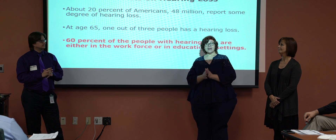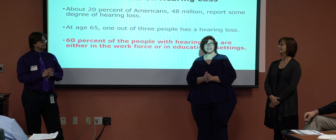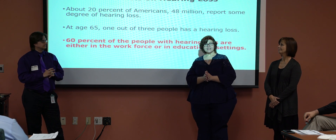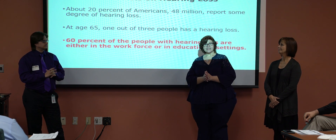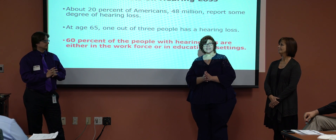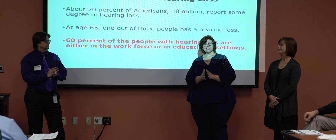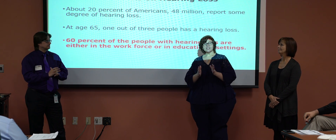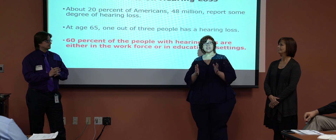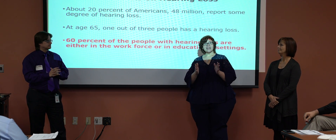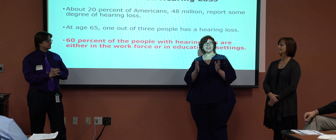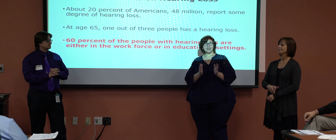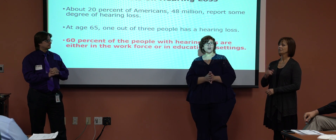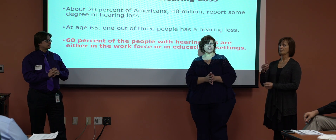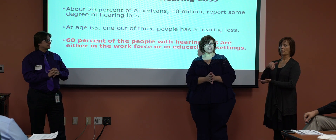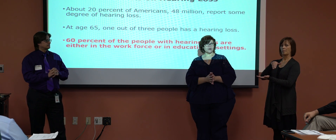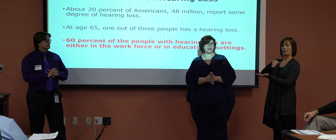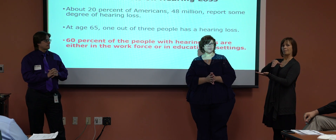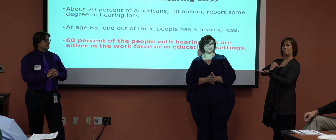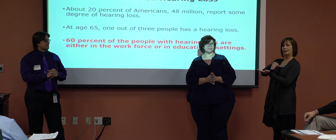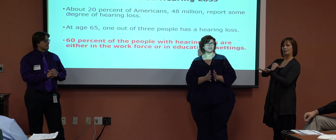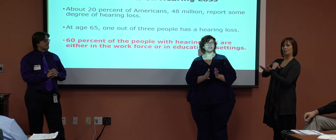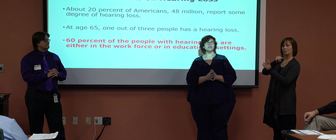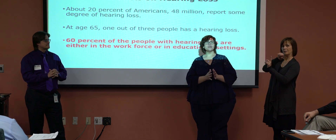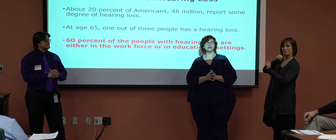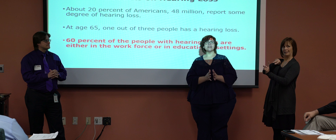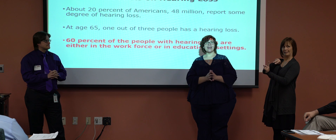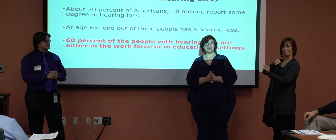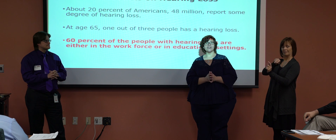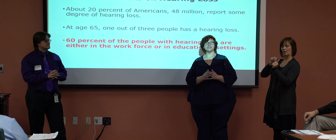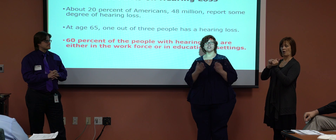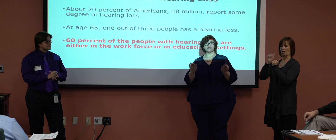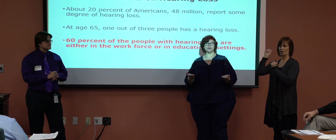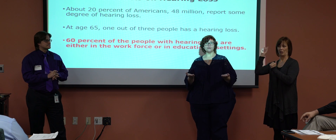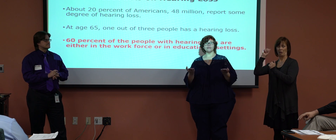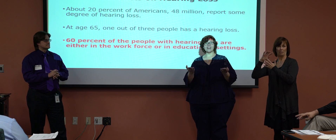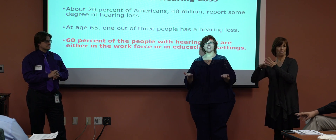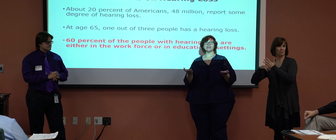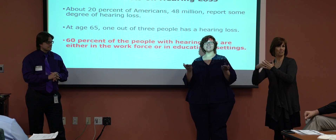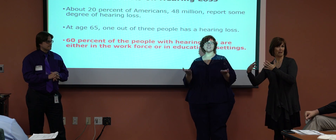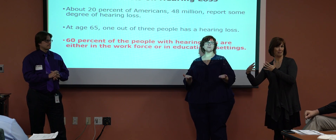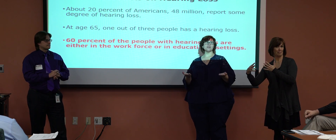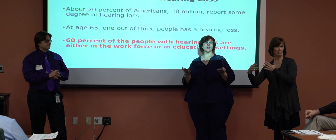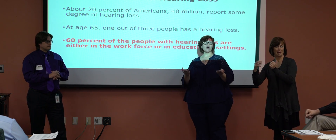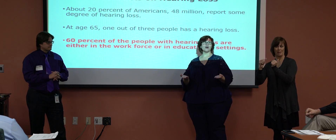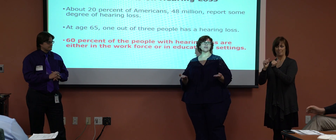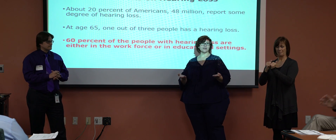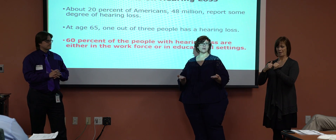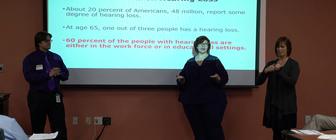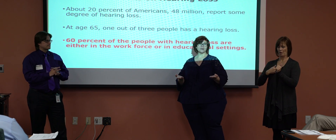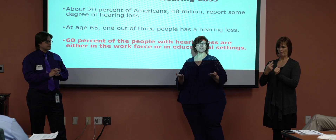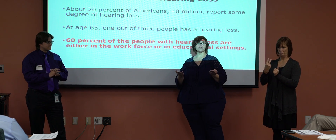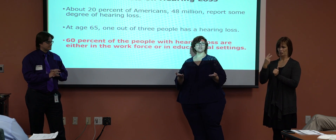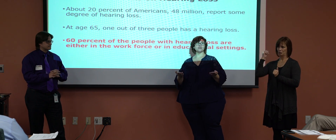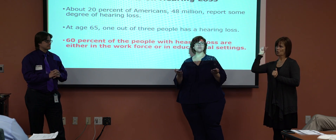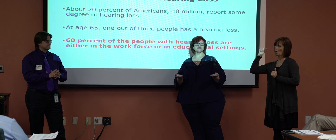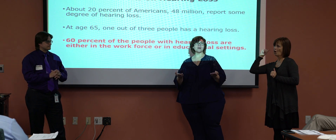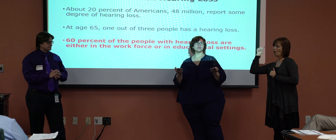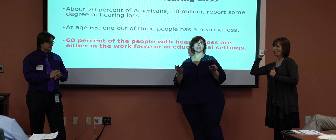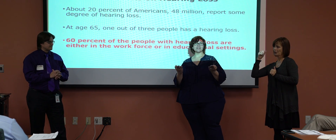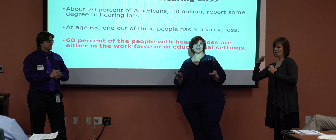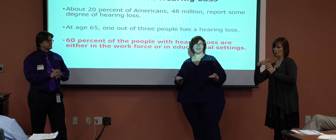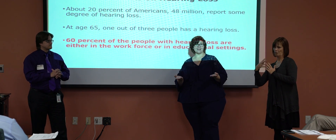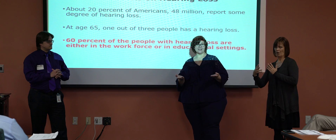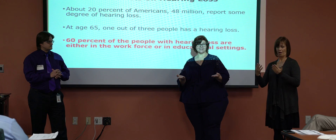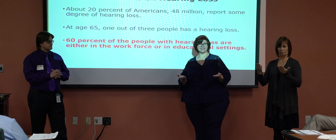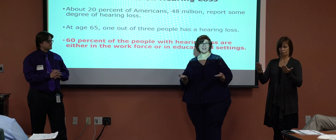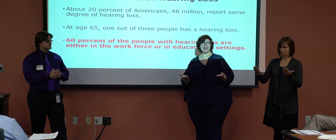And medically, looking at the audiogram, you could have 2 very similar audiograms of 2